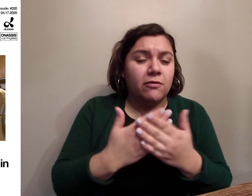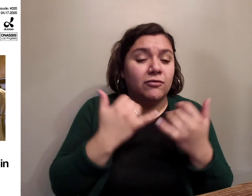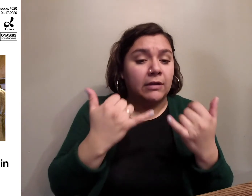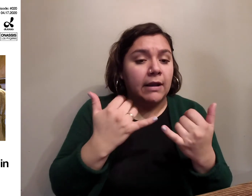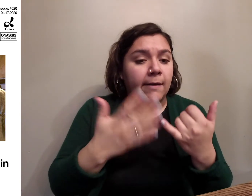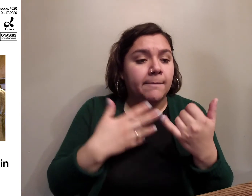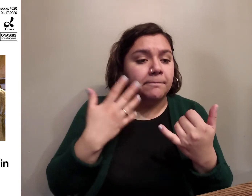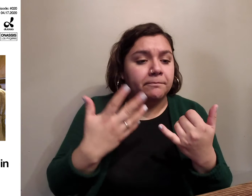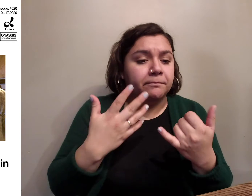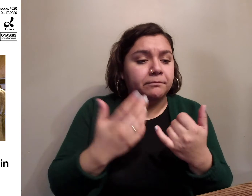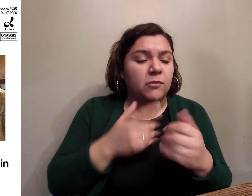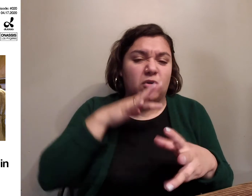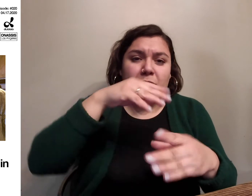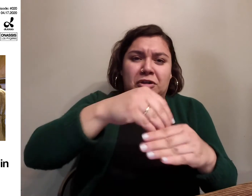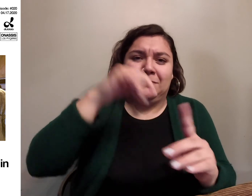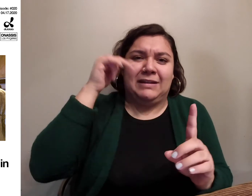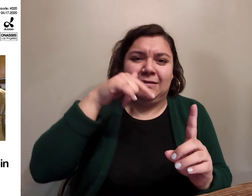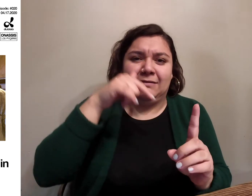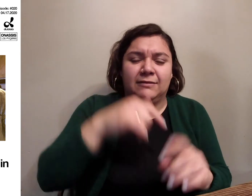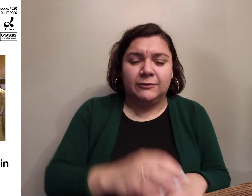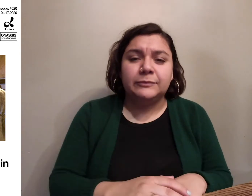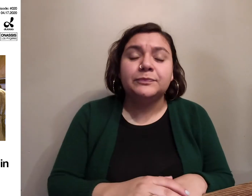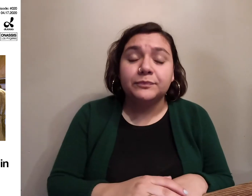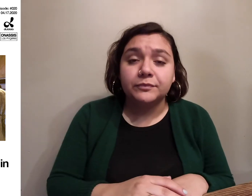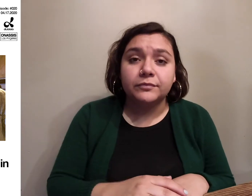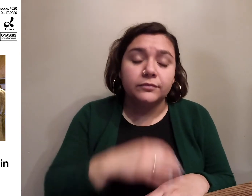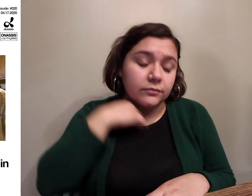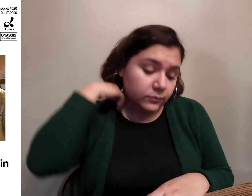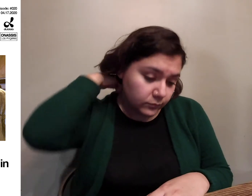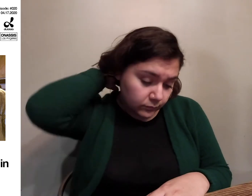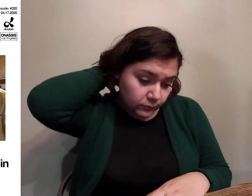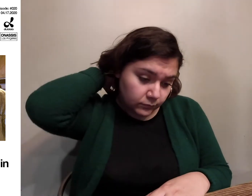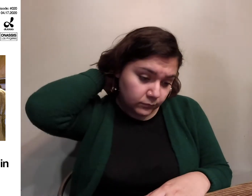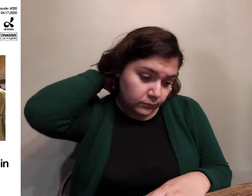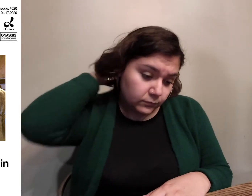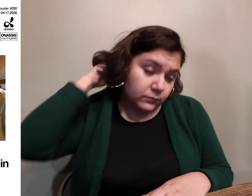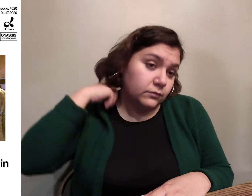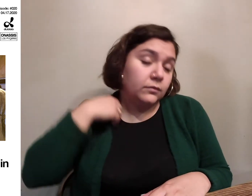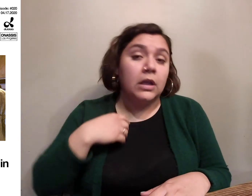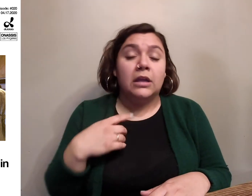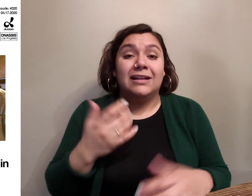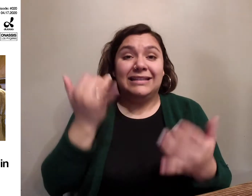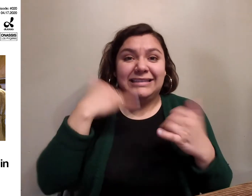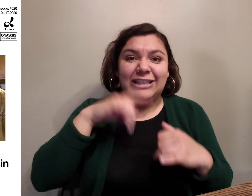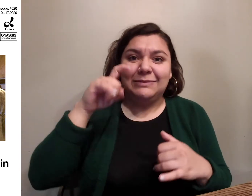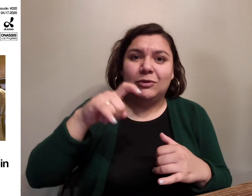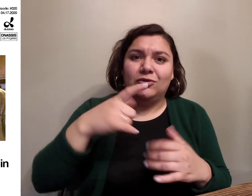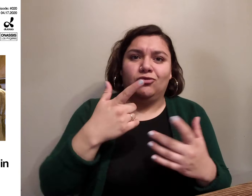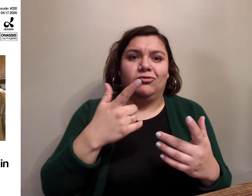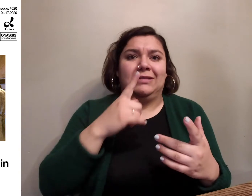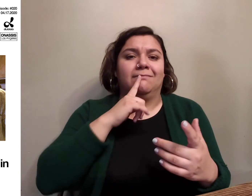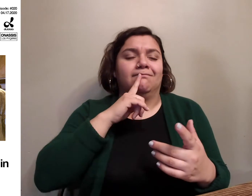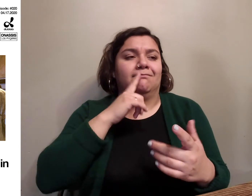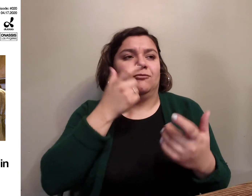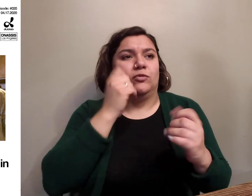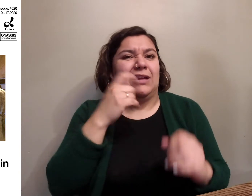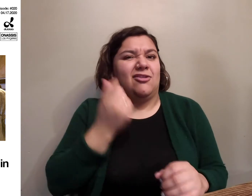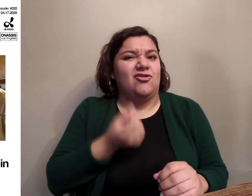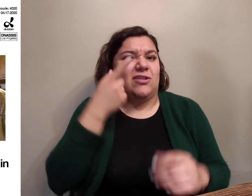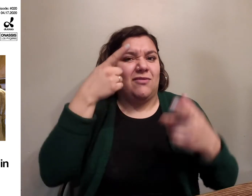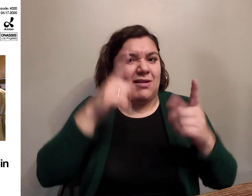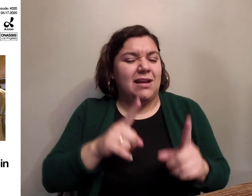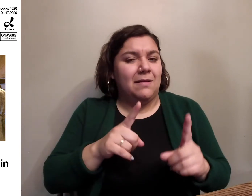it. And then somehow we're supposed to make something out of it if we are creative